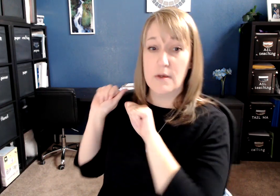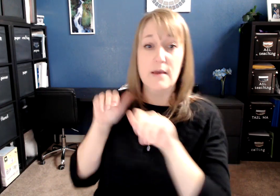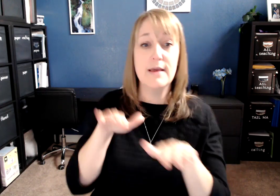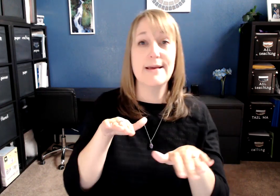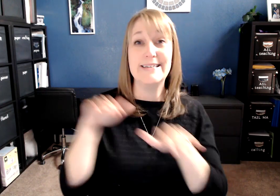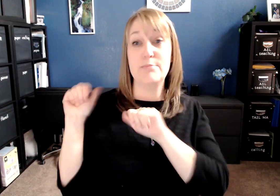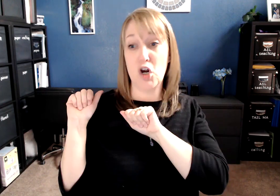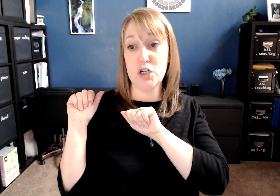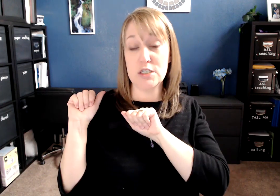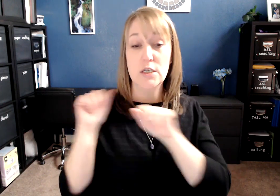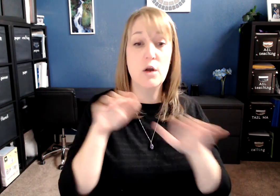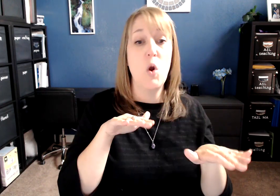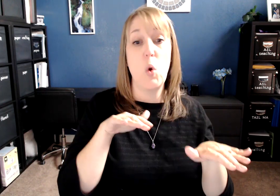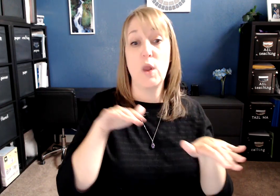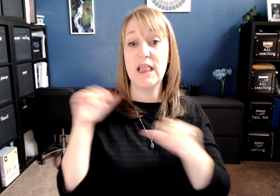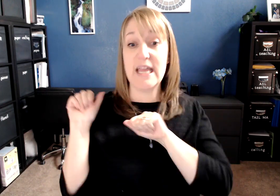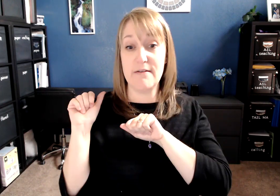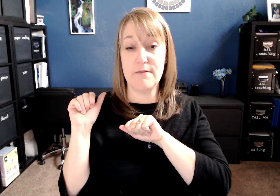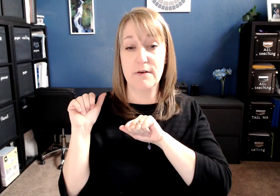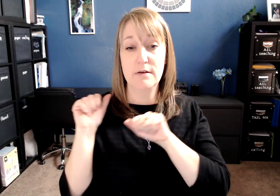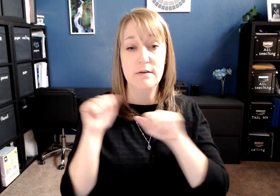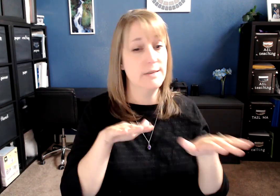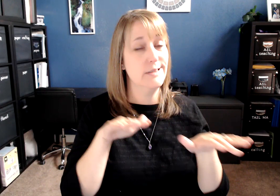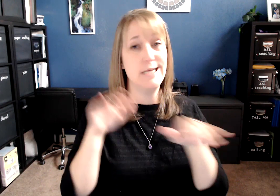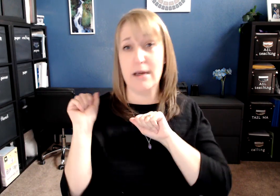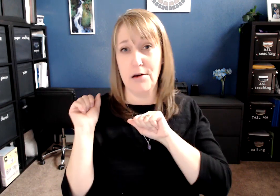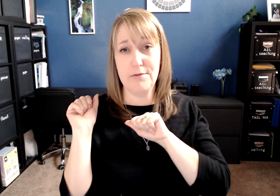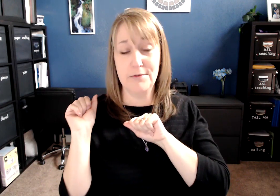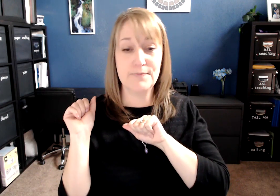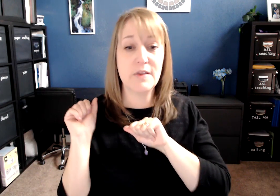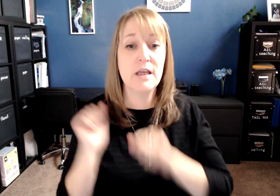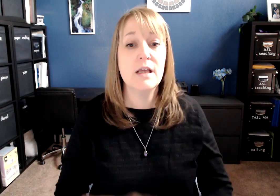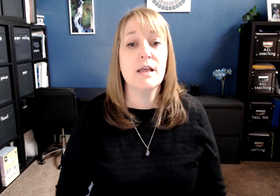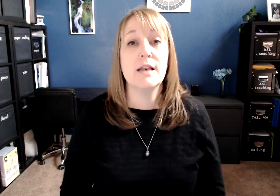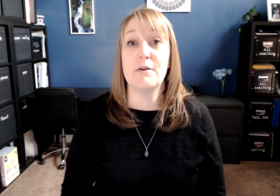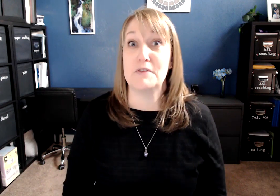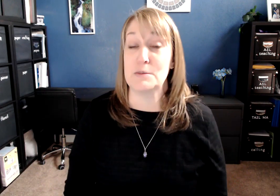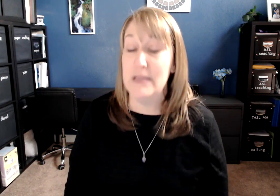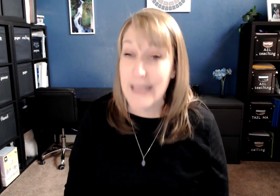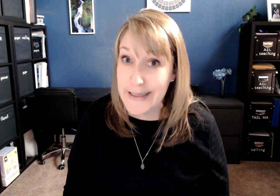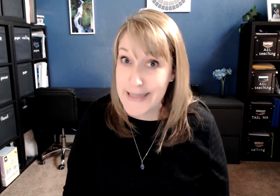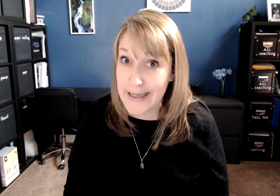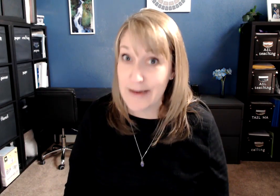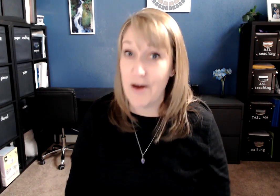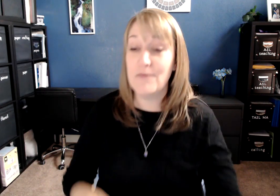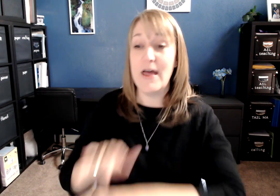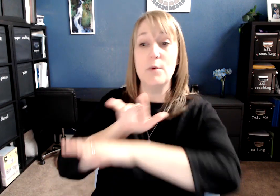Okay, depart or leave, take off. Now, if it's a plane taking off, that would